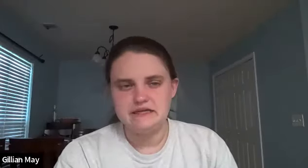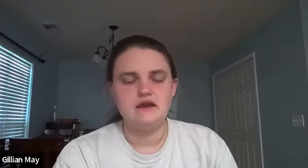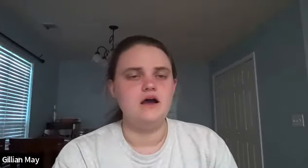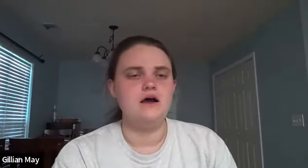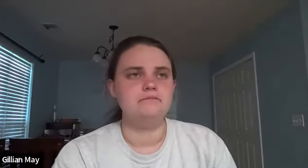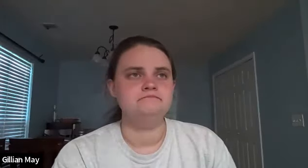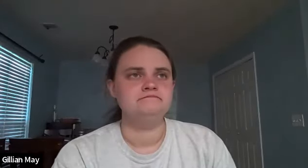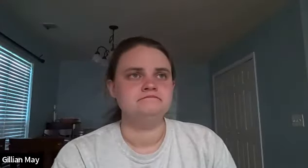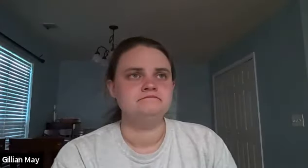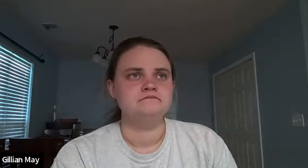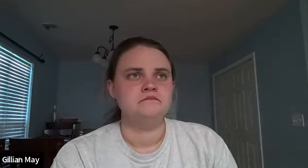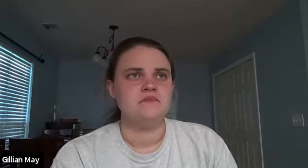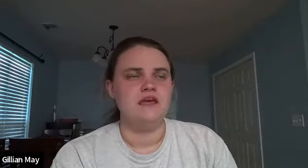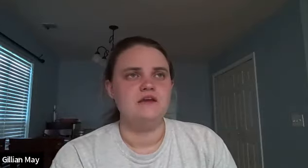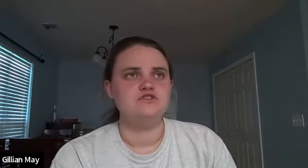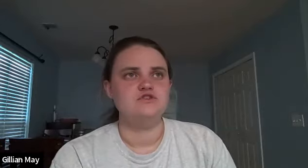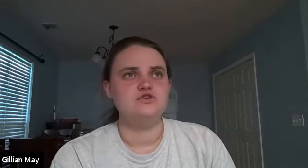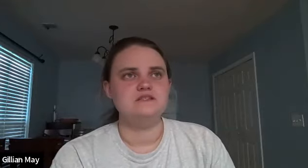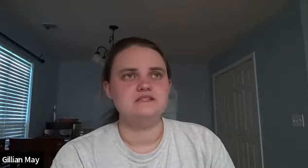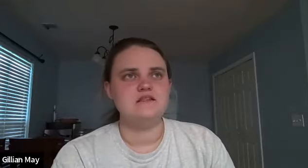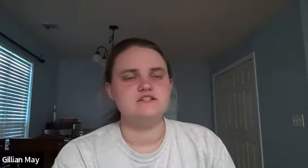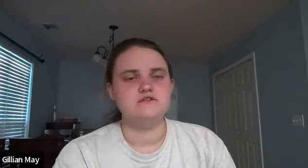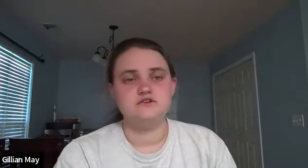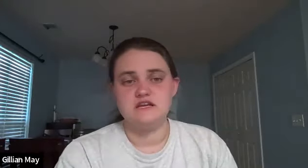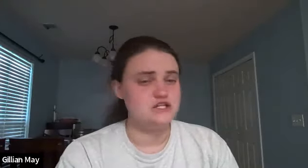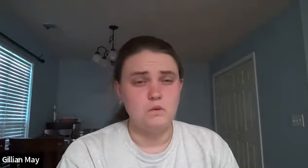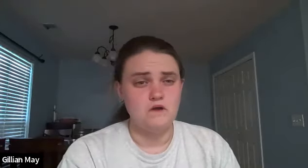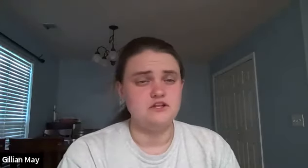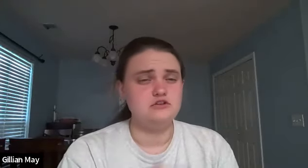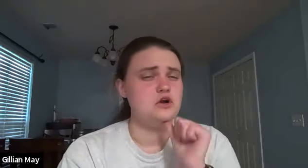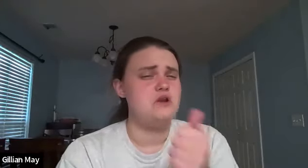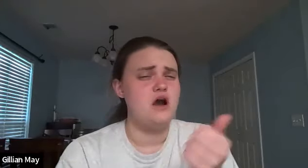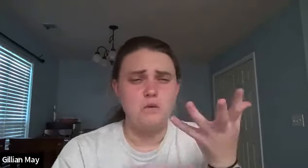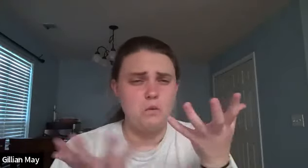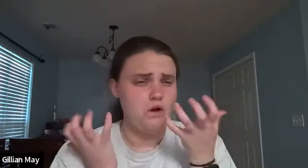need, and so you can say like, so if you're saying I don't want that, you can go not want,